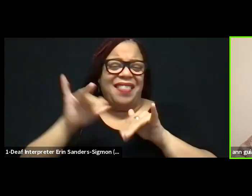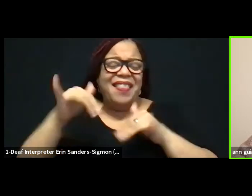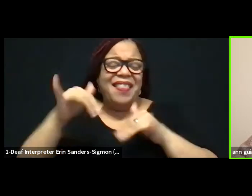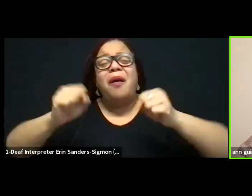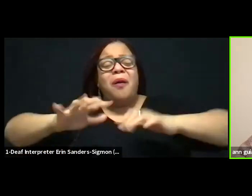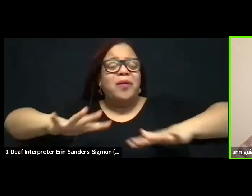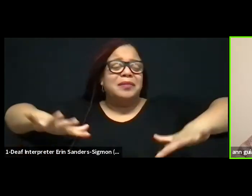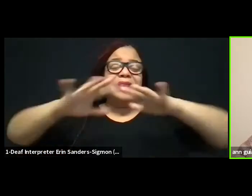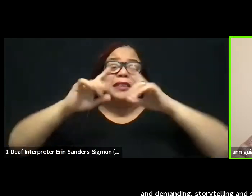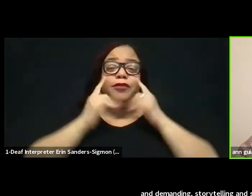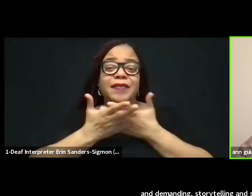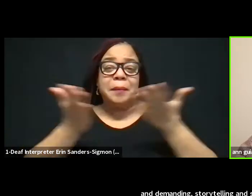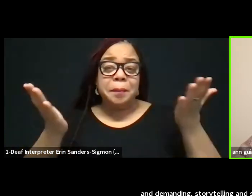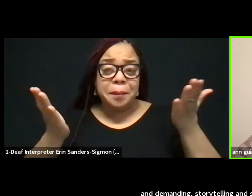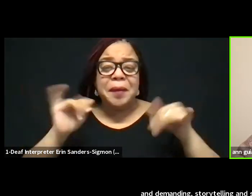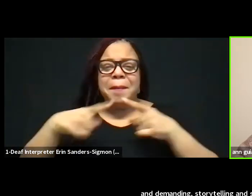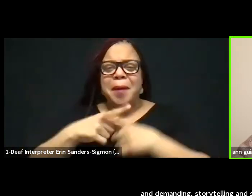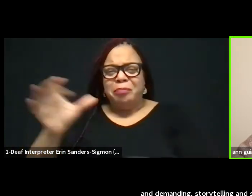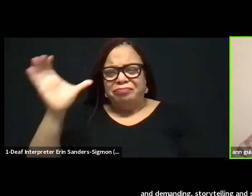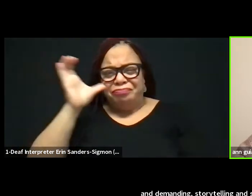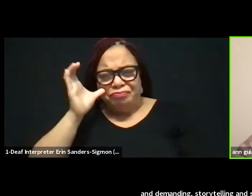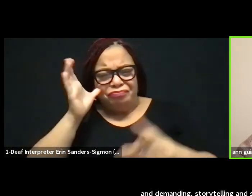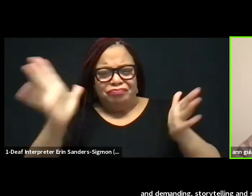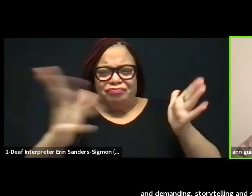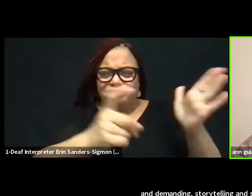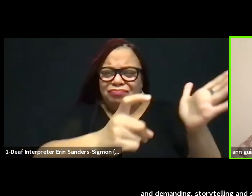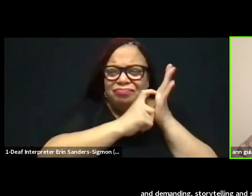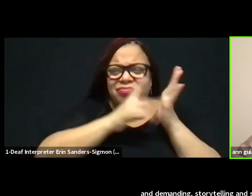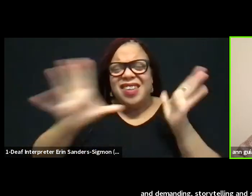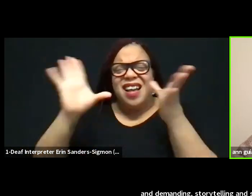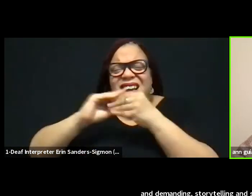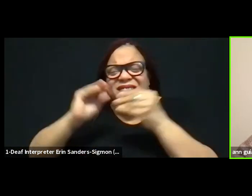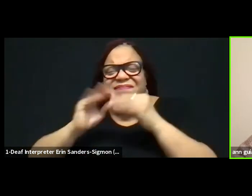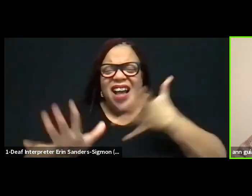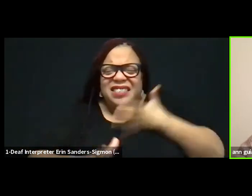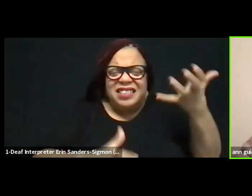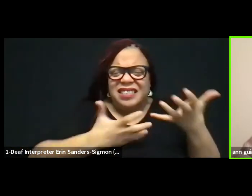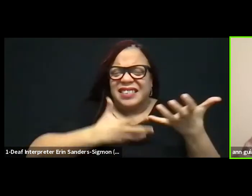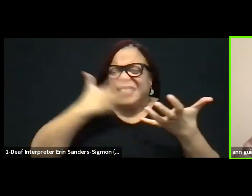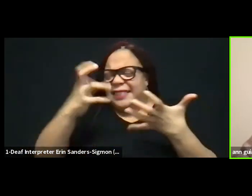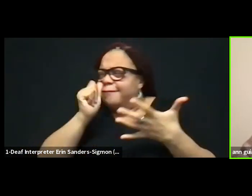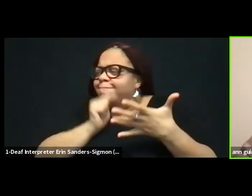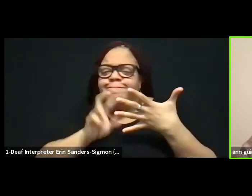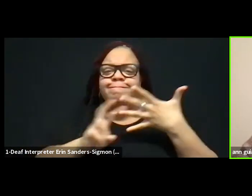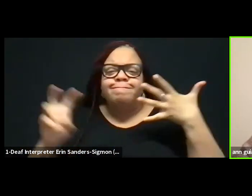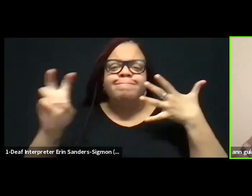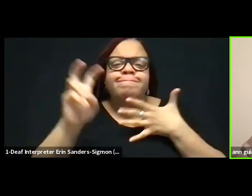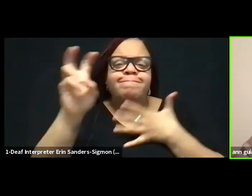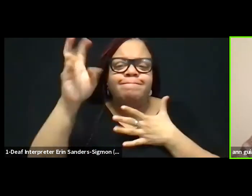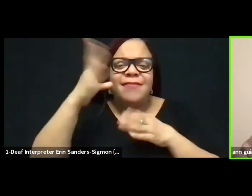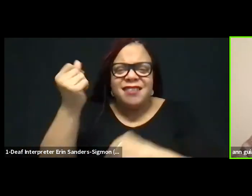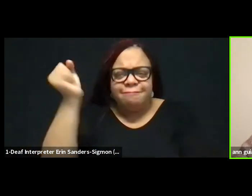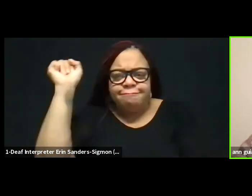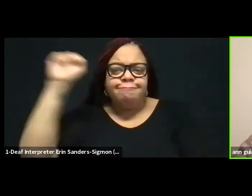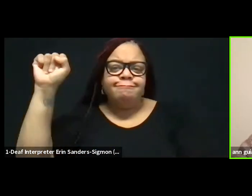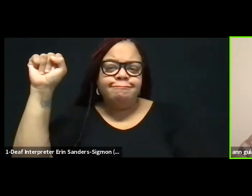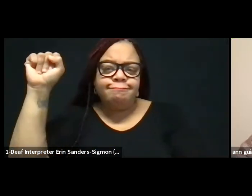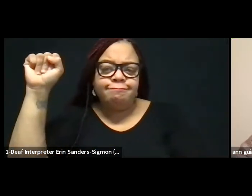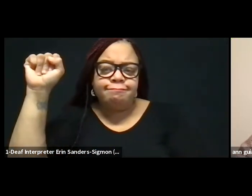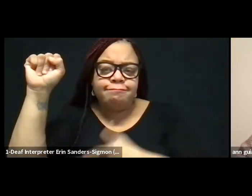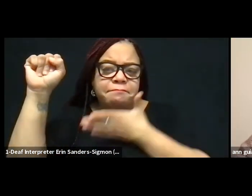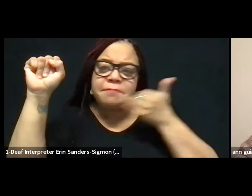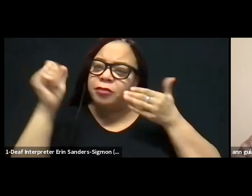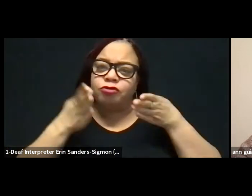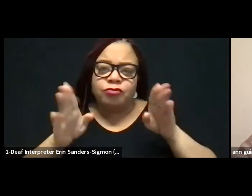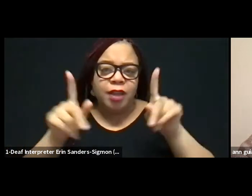in the best ways that you can and I can for my community as well. Yeah, thank you.